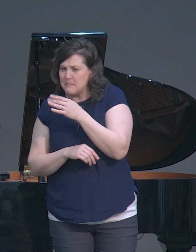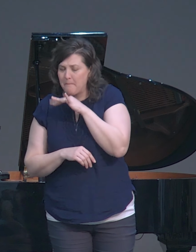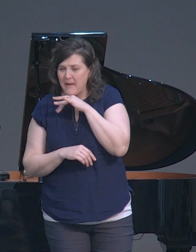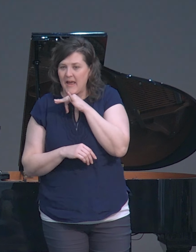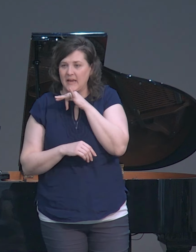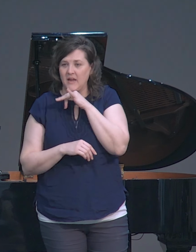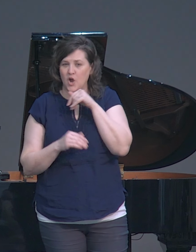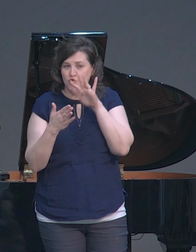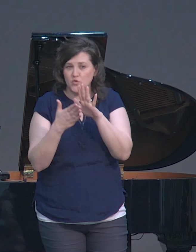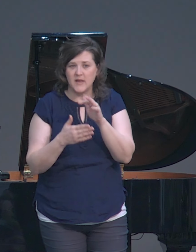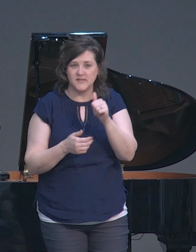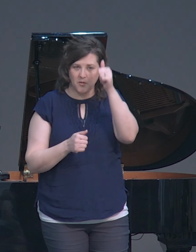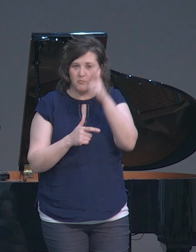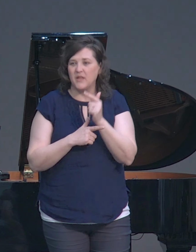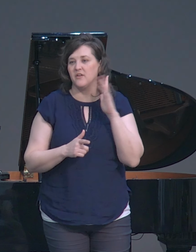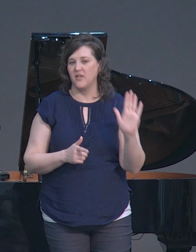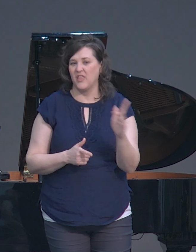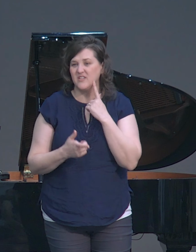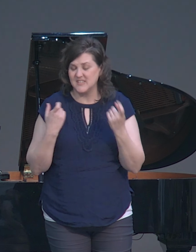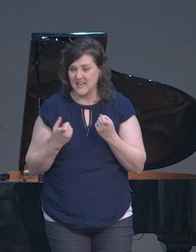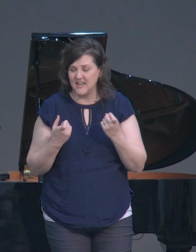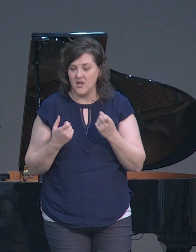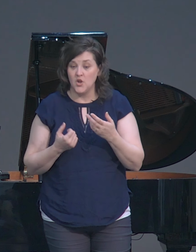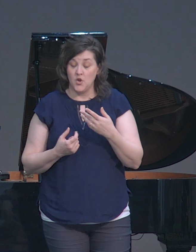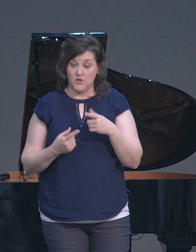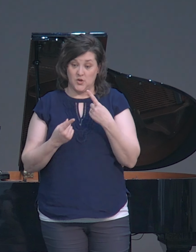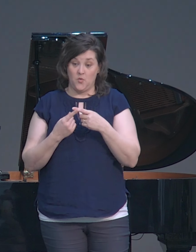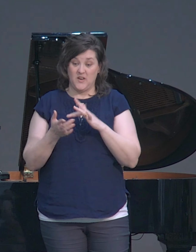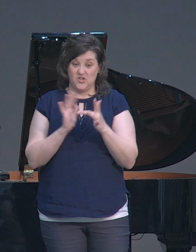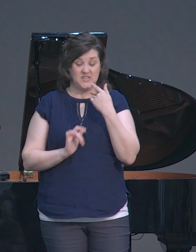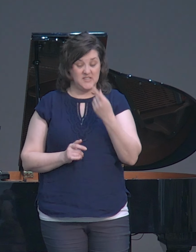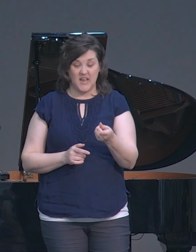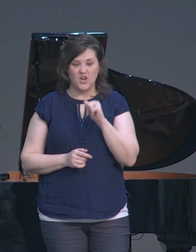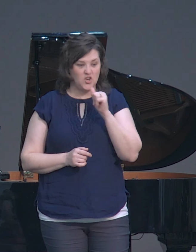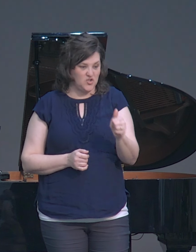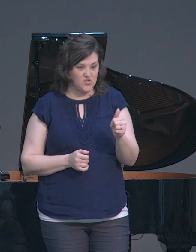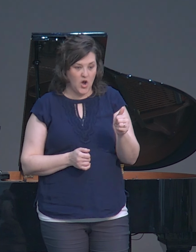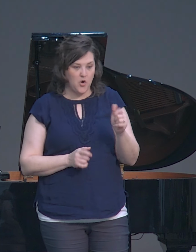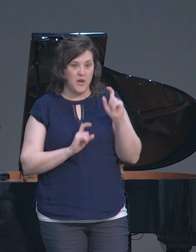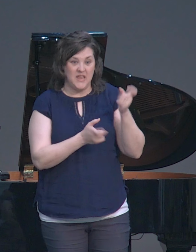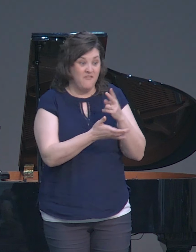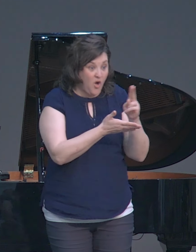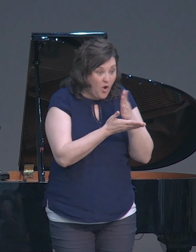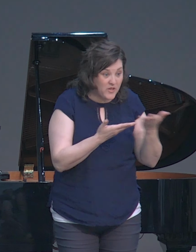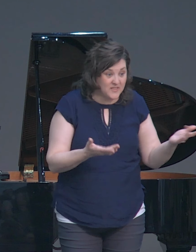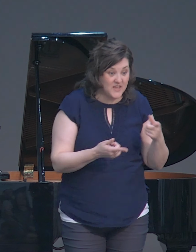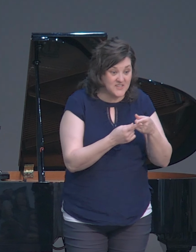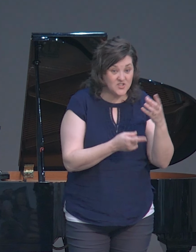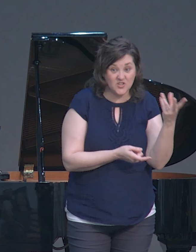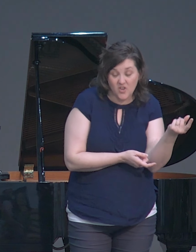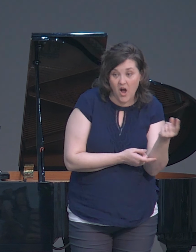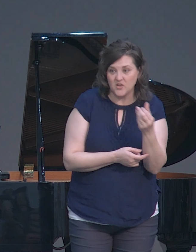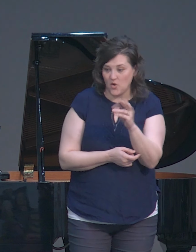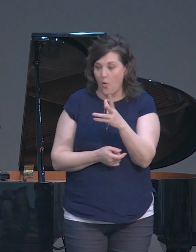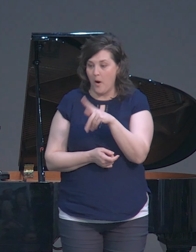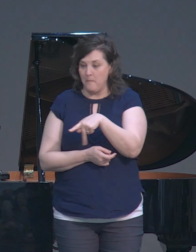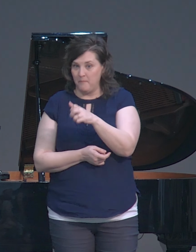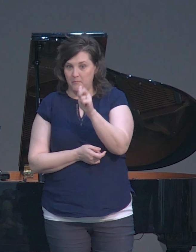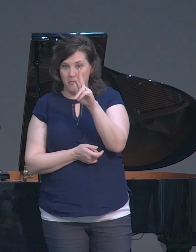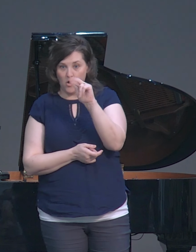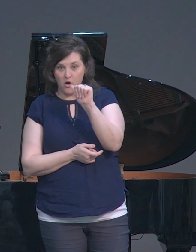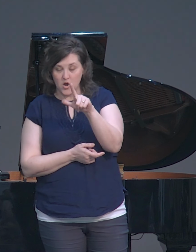when Jesus says, don't give dogs what's holy and don't throw your pearls before pigs, he's referring to actually having